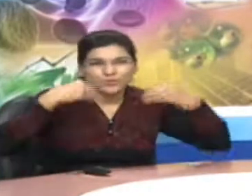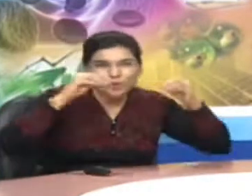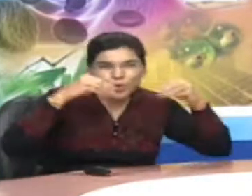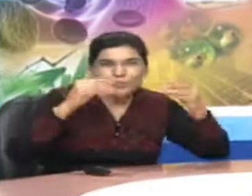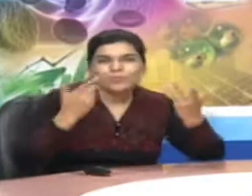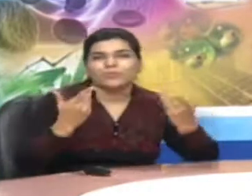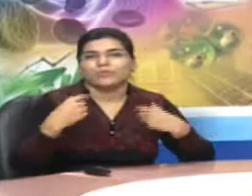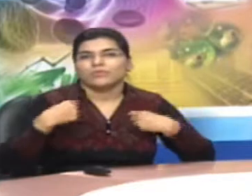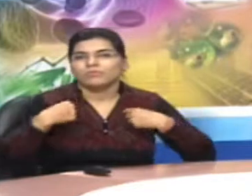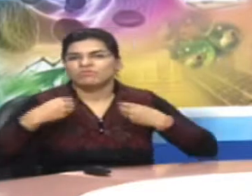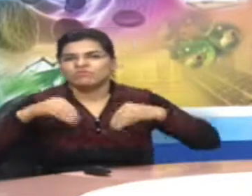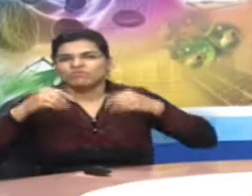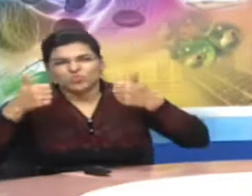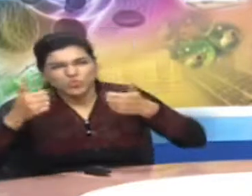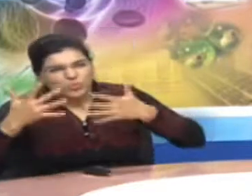to 2020 data.